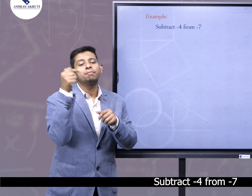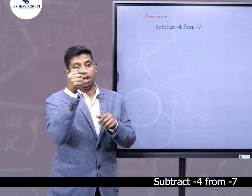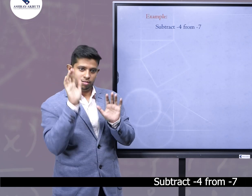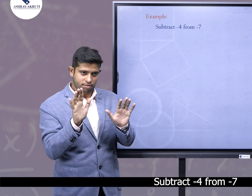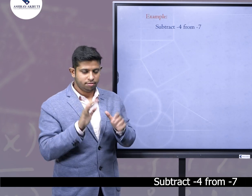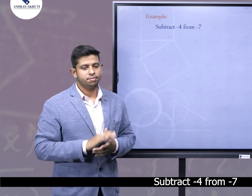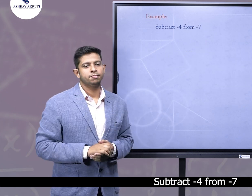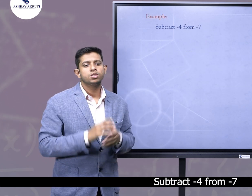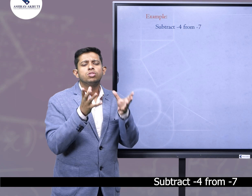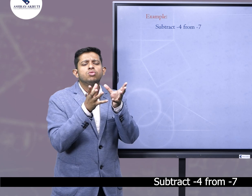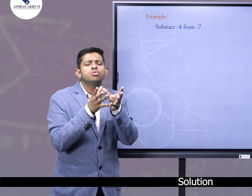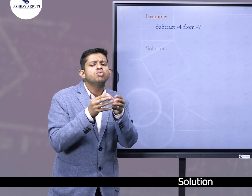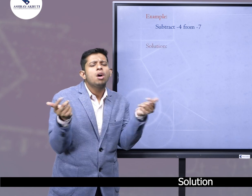7. Solution: